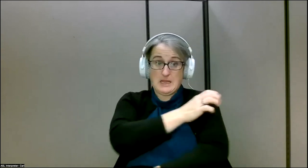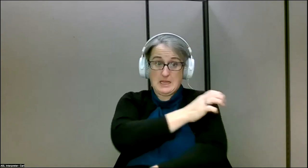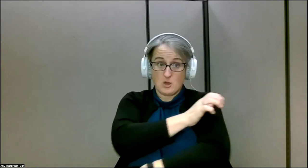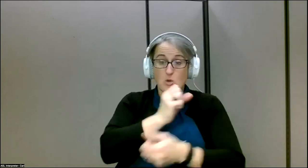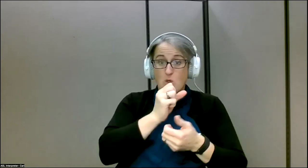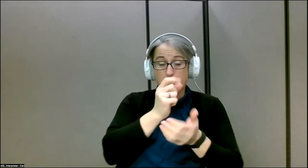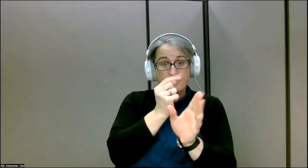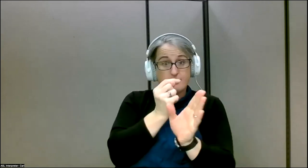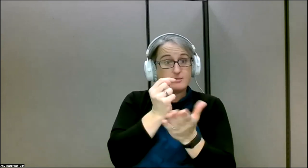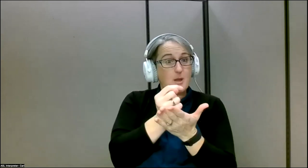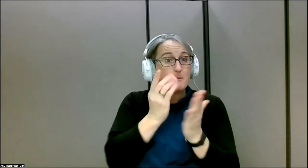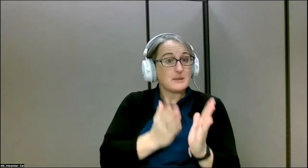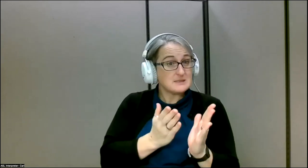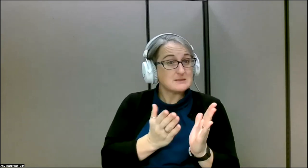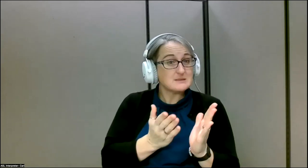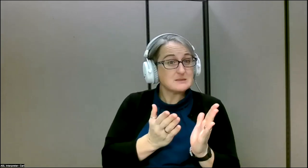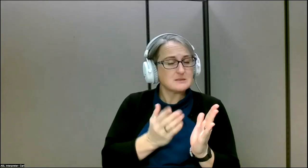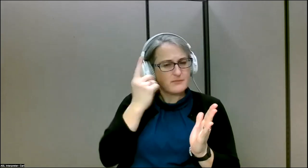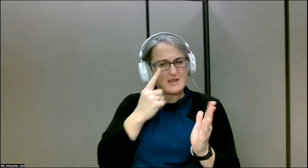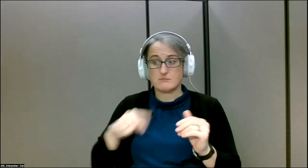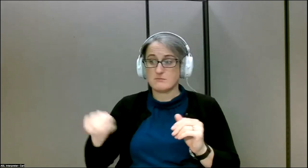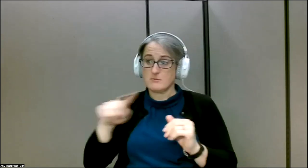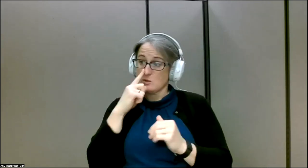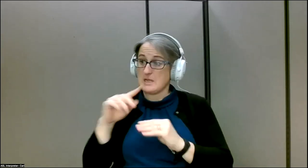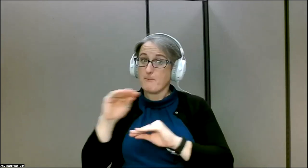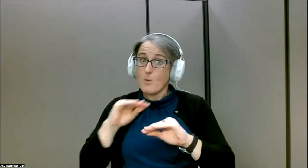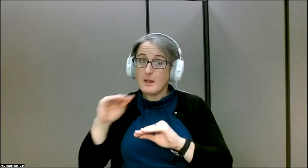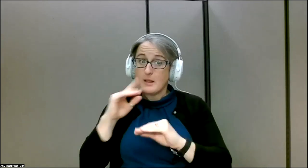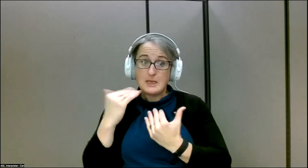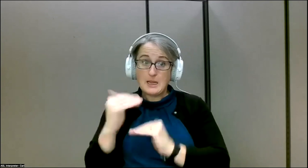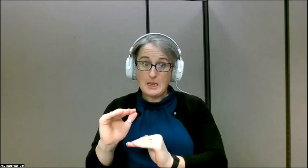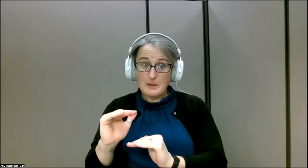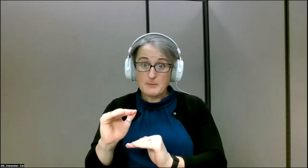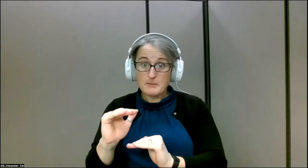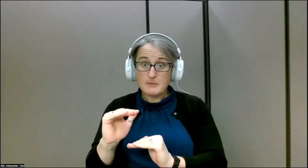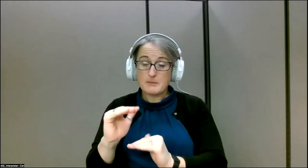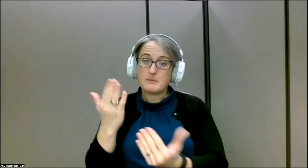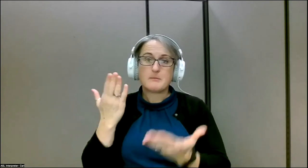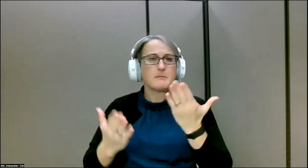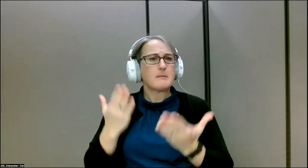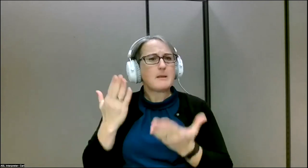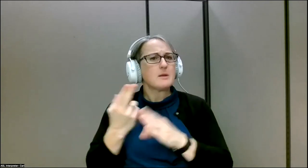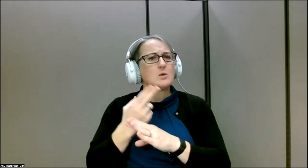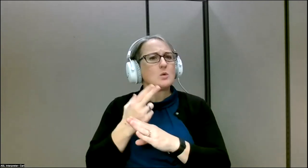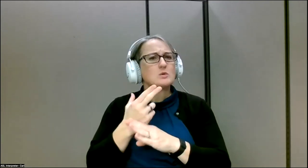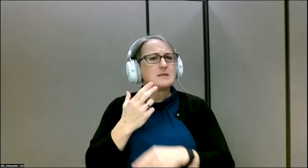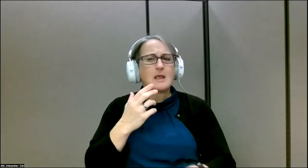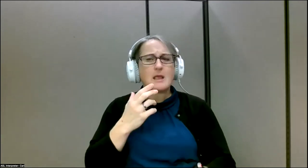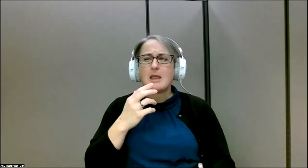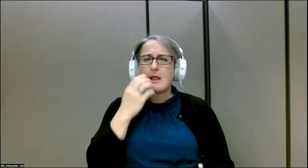consider, for those who may have limited mobility, you can consider using mobile